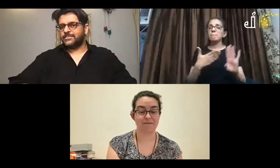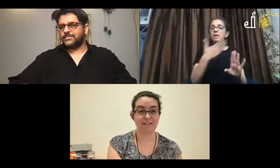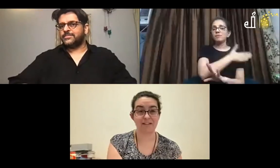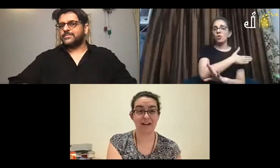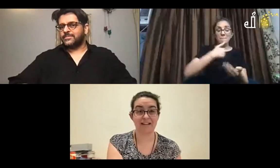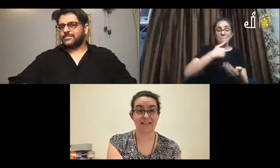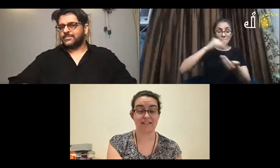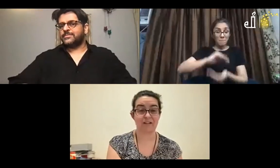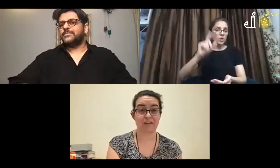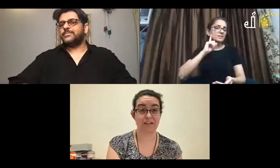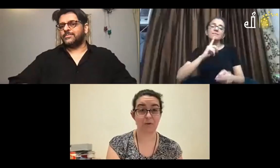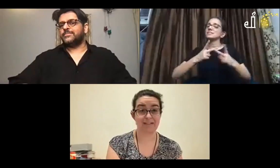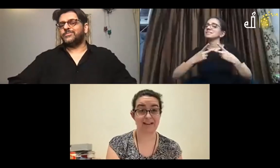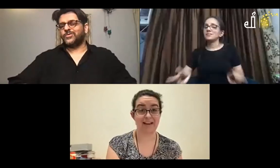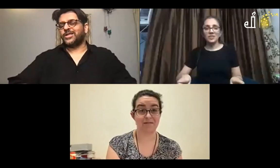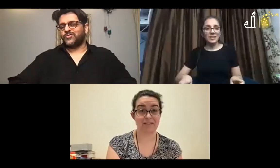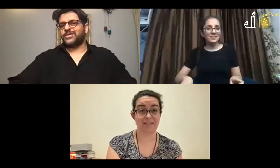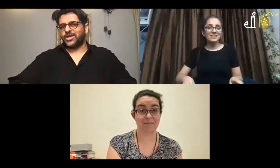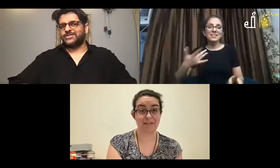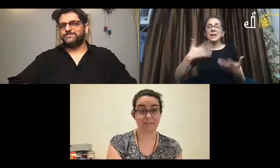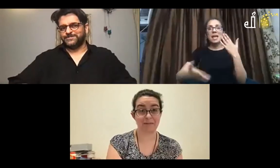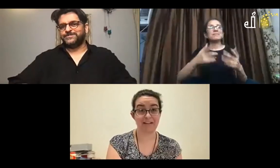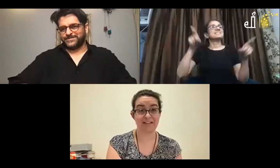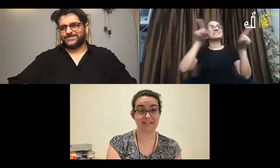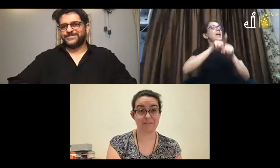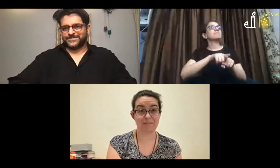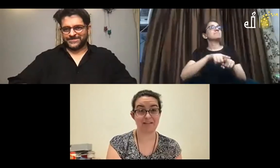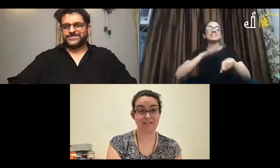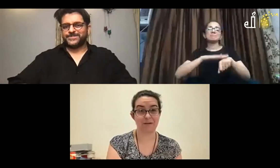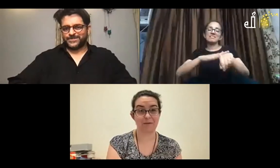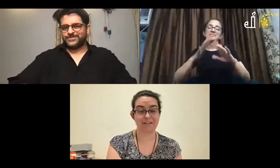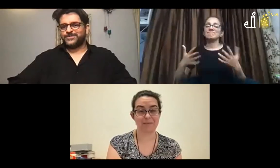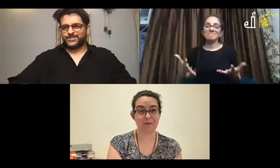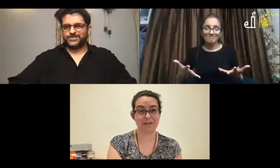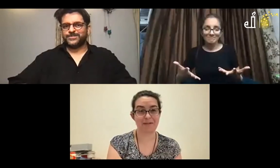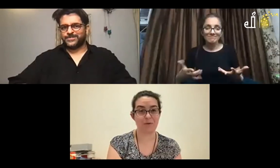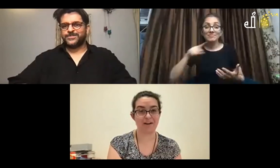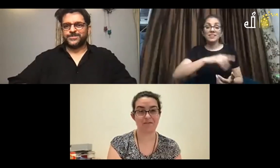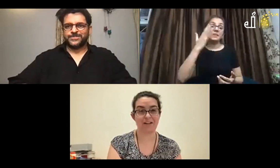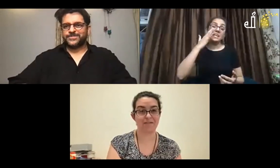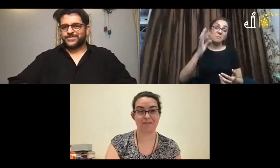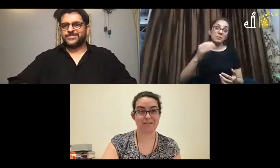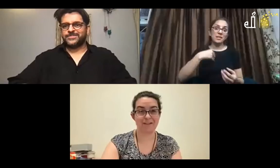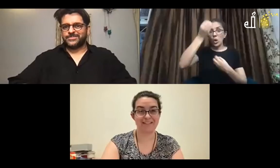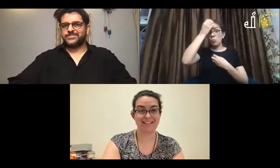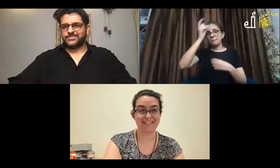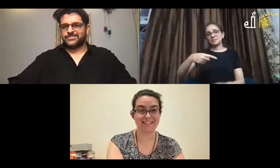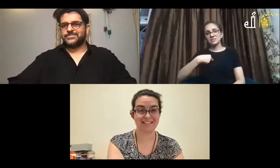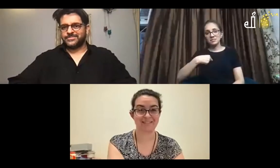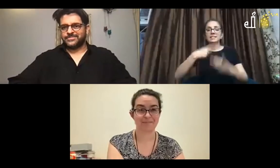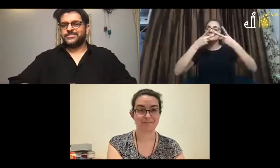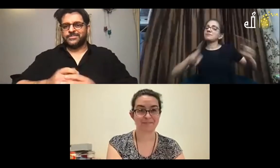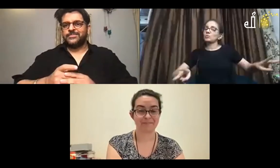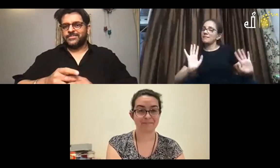born deaf is not necessarily going to have the same experience as me. So it's important to be aware of all of those